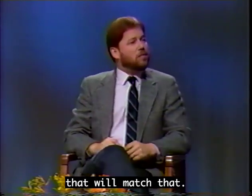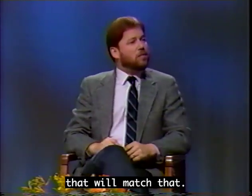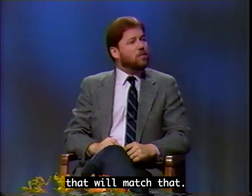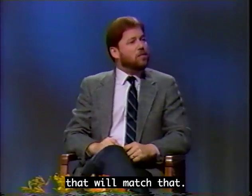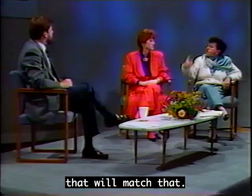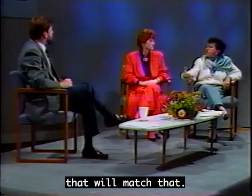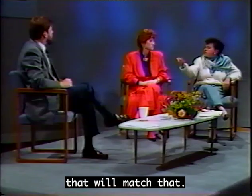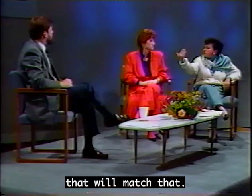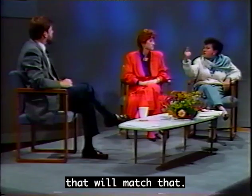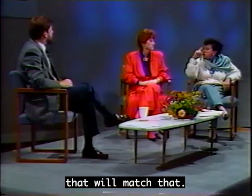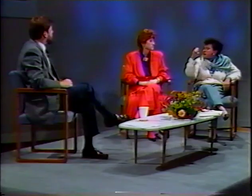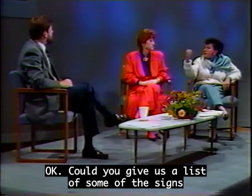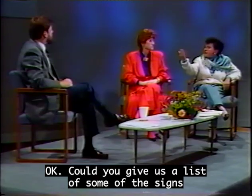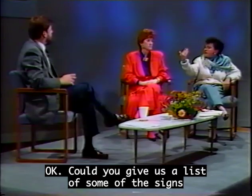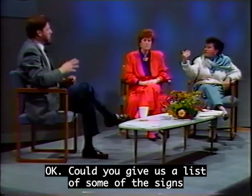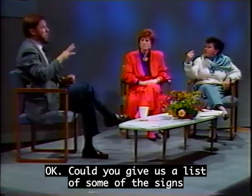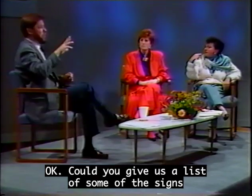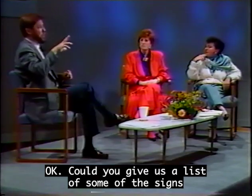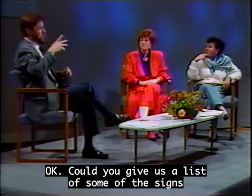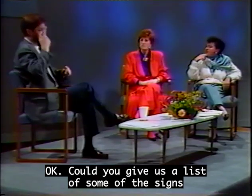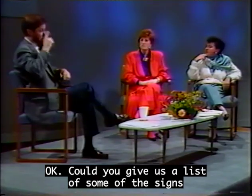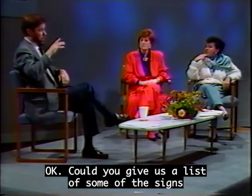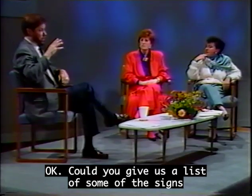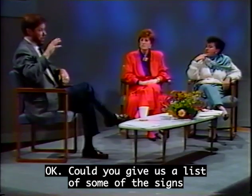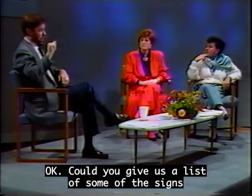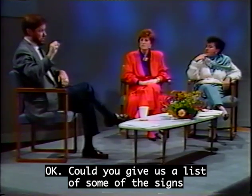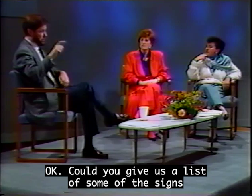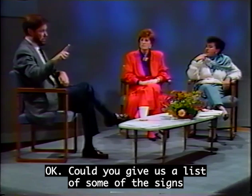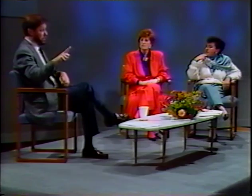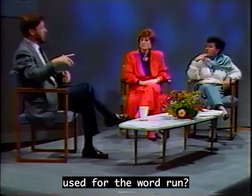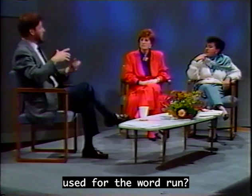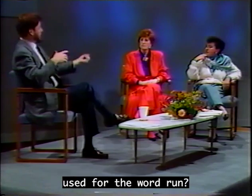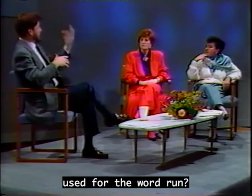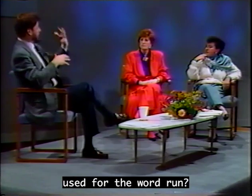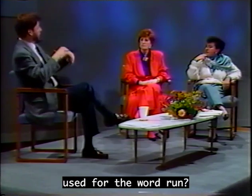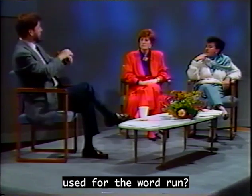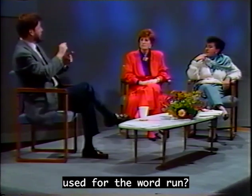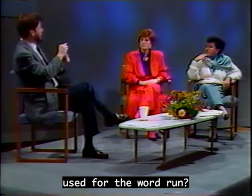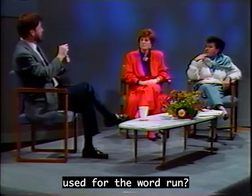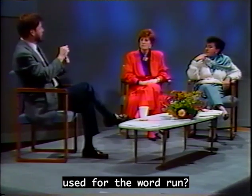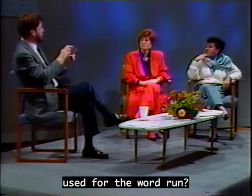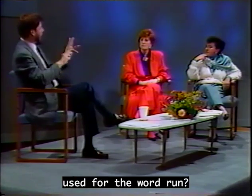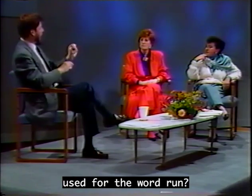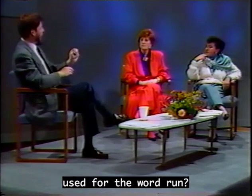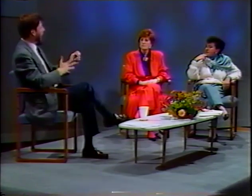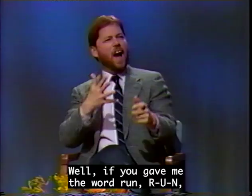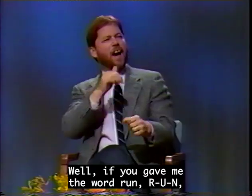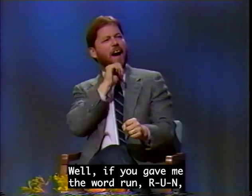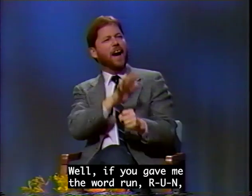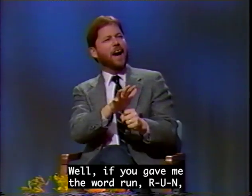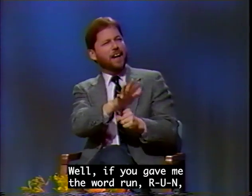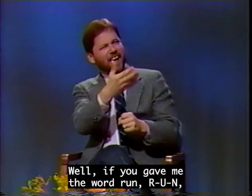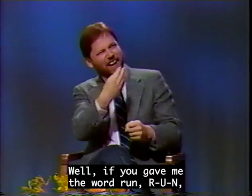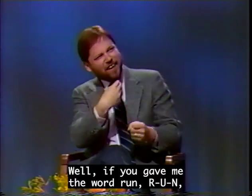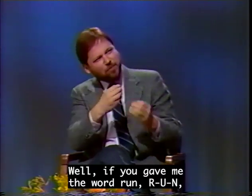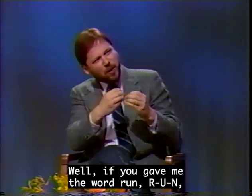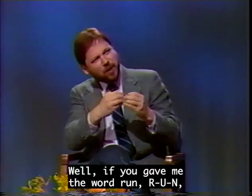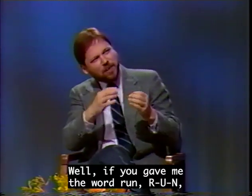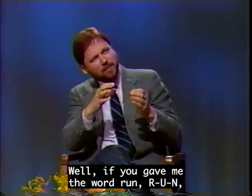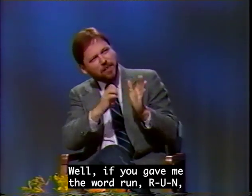that will okay, match that. Could you give us a list of some of the signs used for the word run? Well, if you gave me the word run,